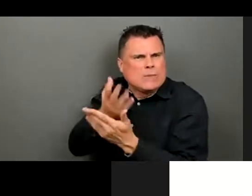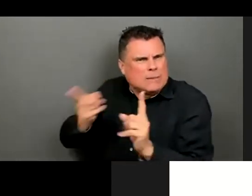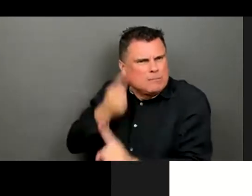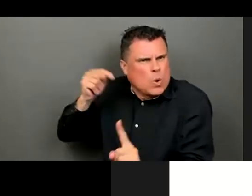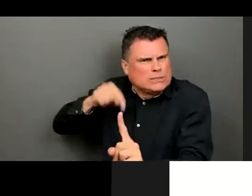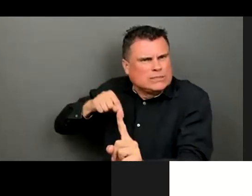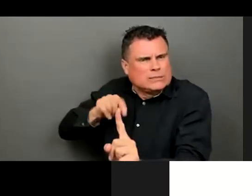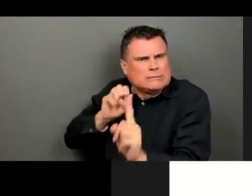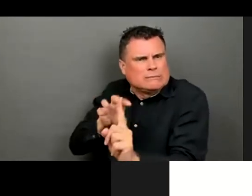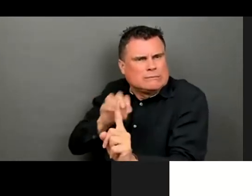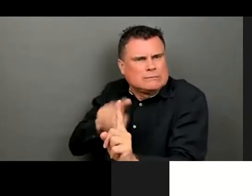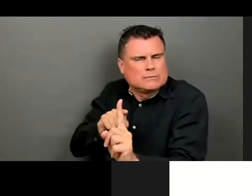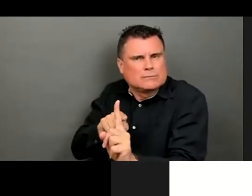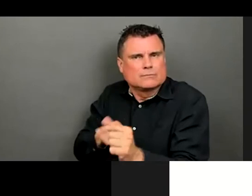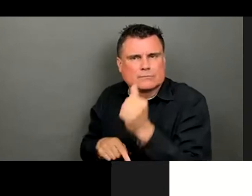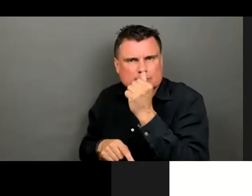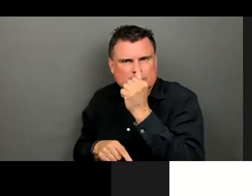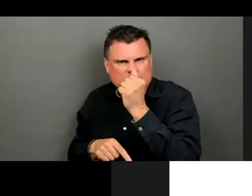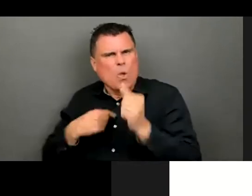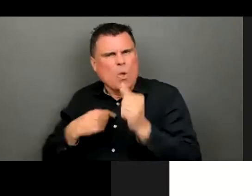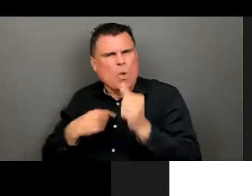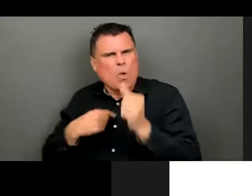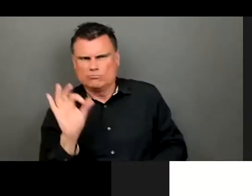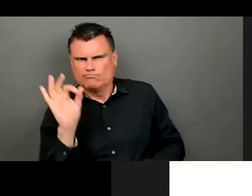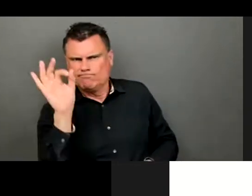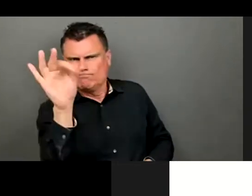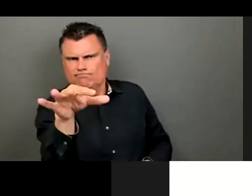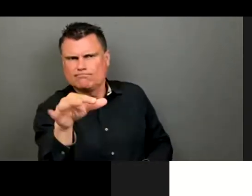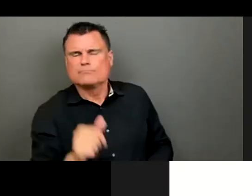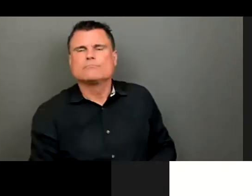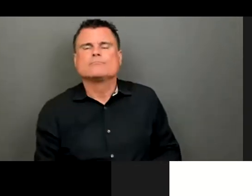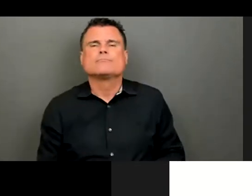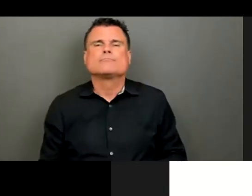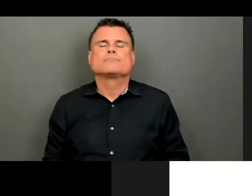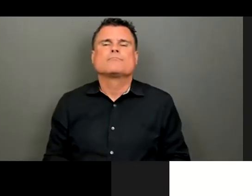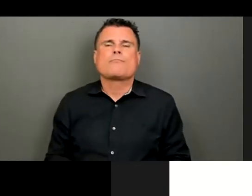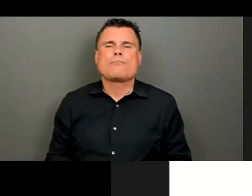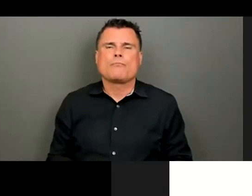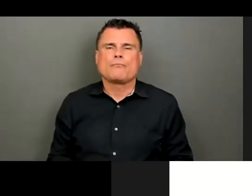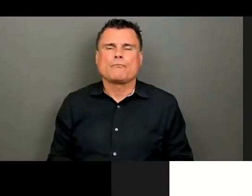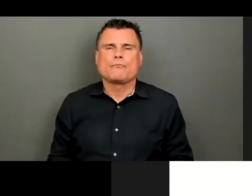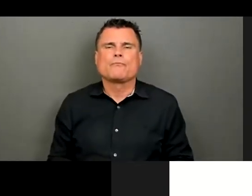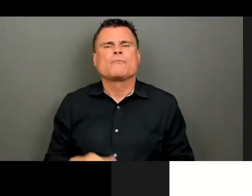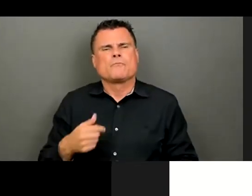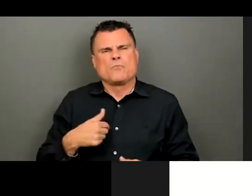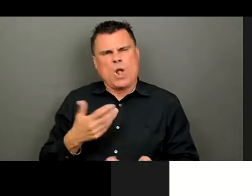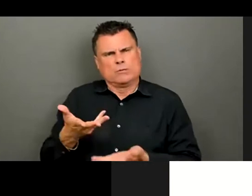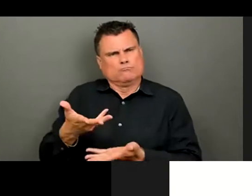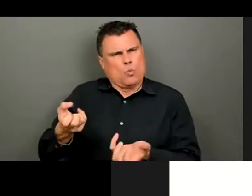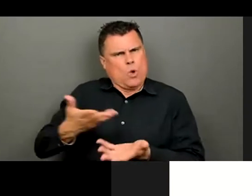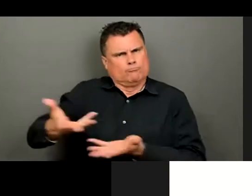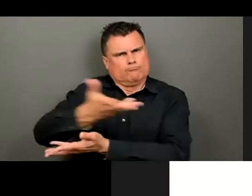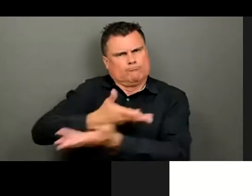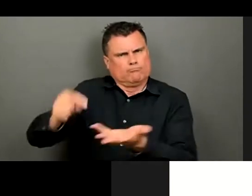This is what I wanted to raise into this platform and have it as a part of a discussion. I'll stop it over here. Over to you, to